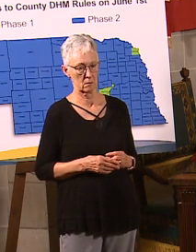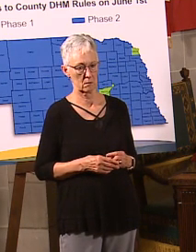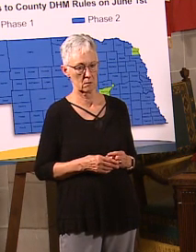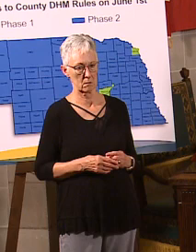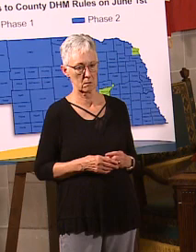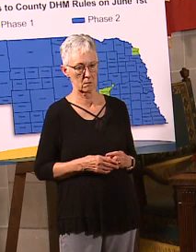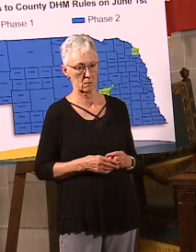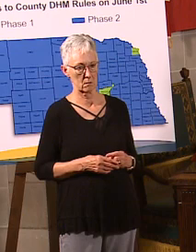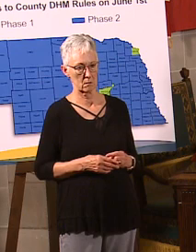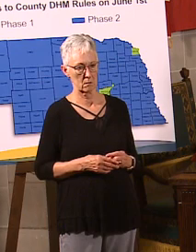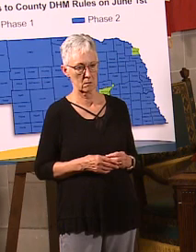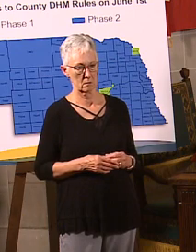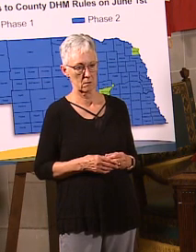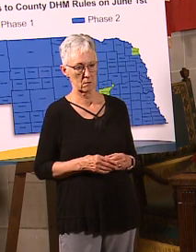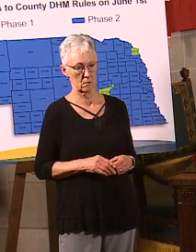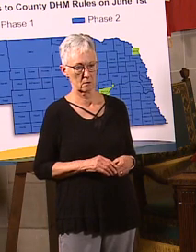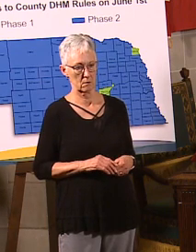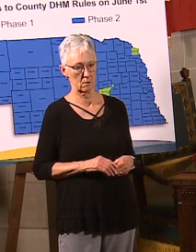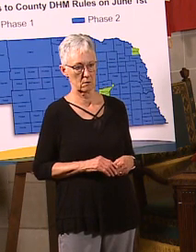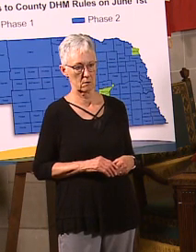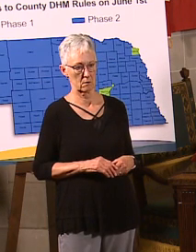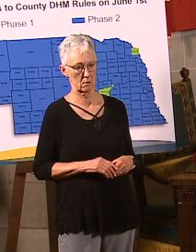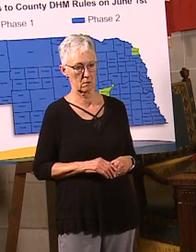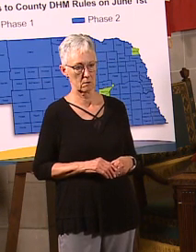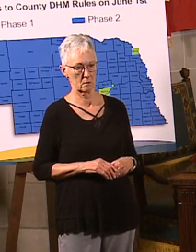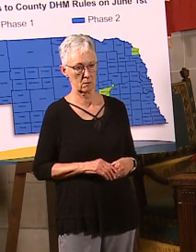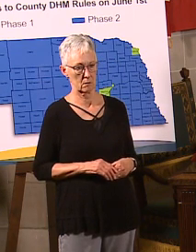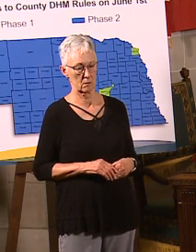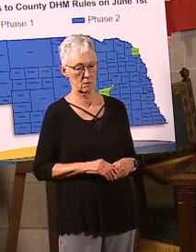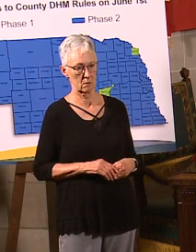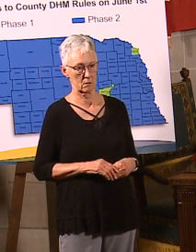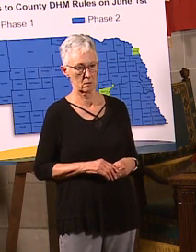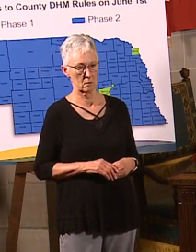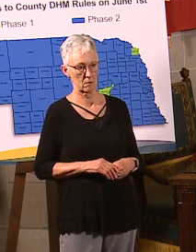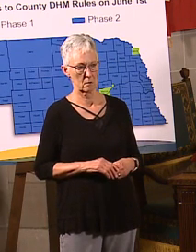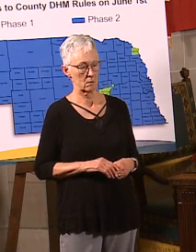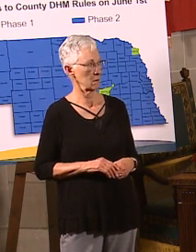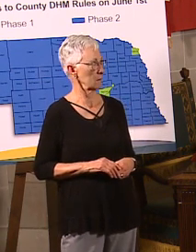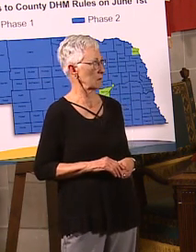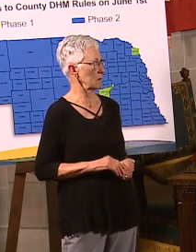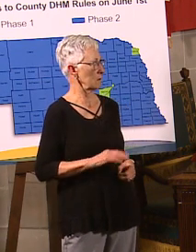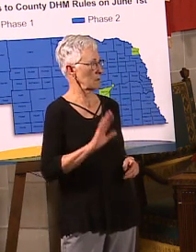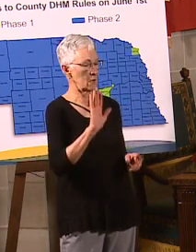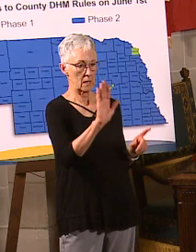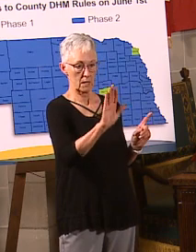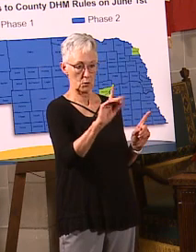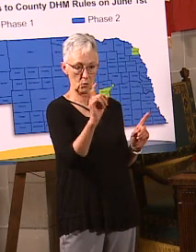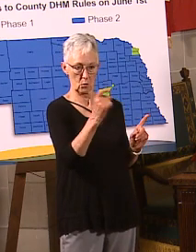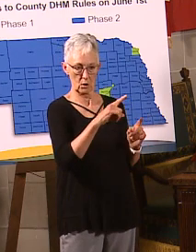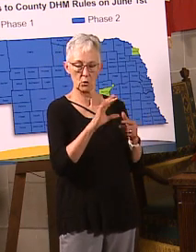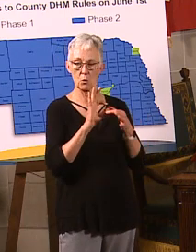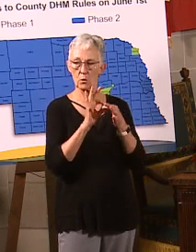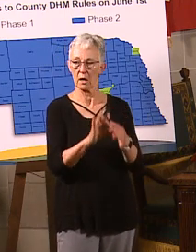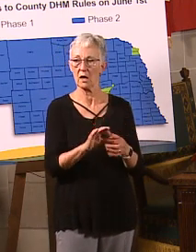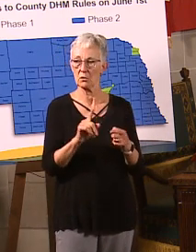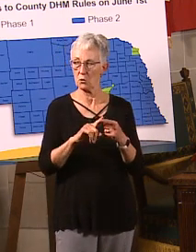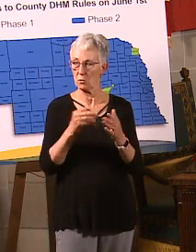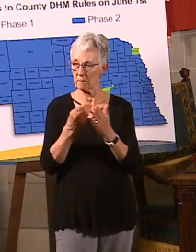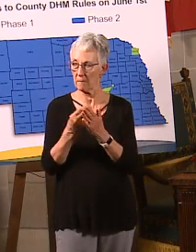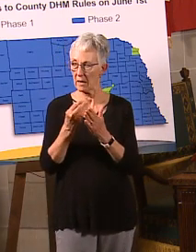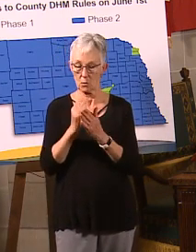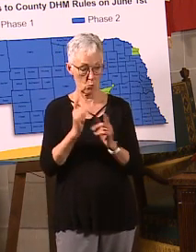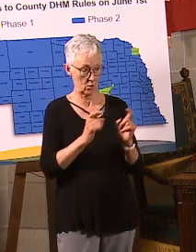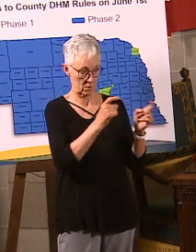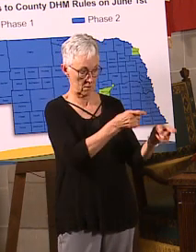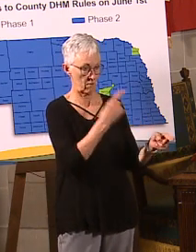assistance, or you've got some plan to help folks? Stay tuned. Paul's question is on the rental assistance. What does stay tuned mean? And